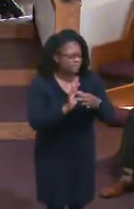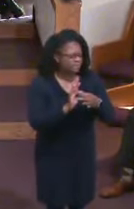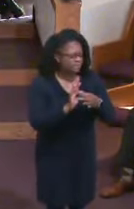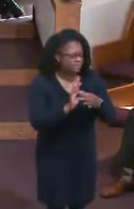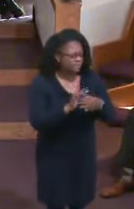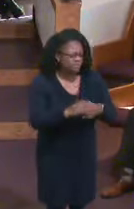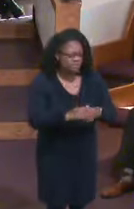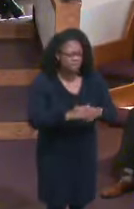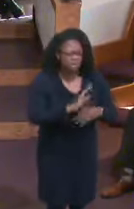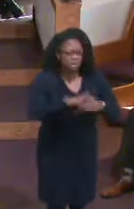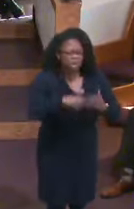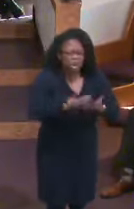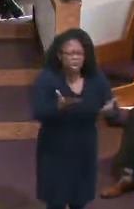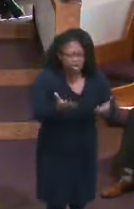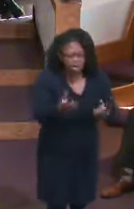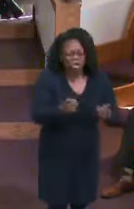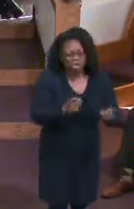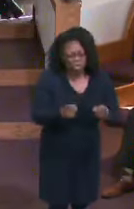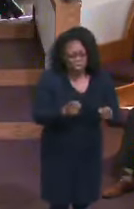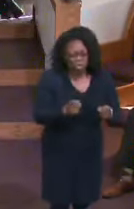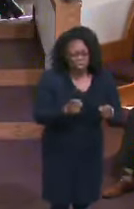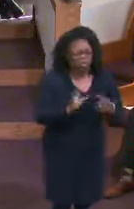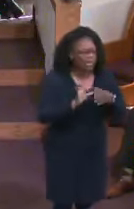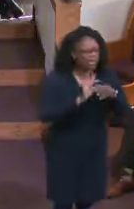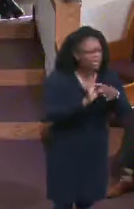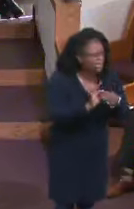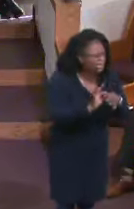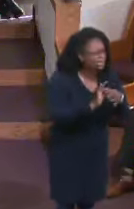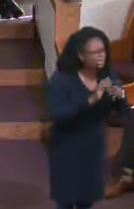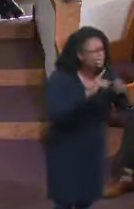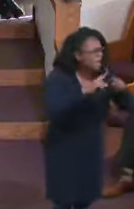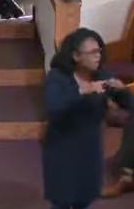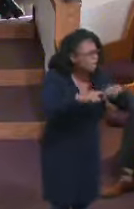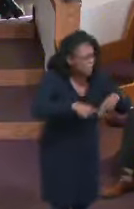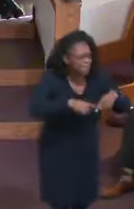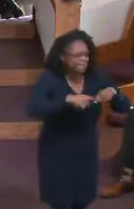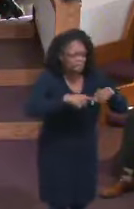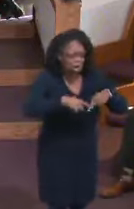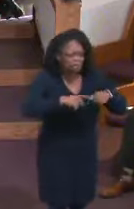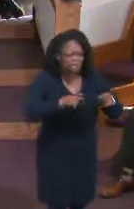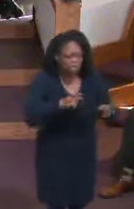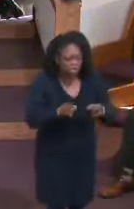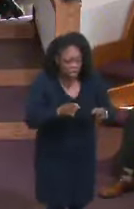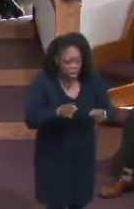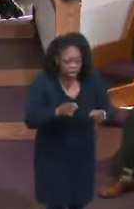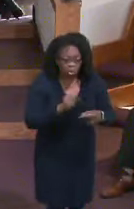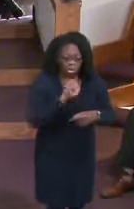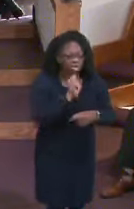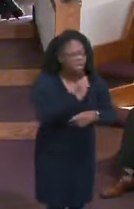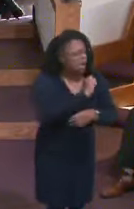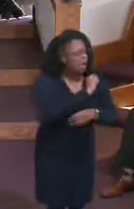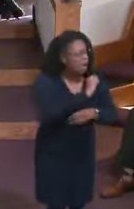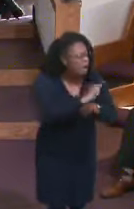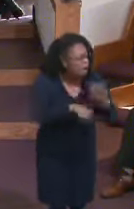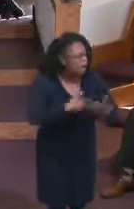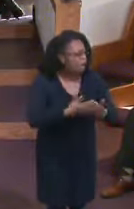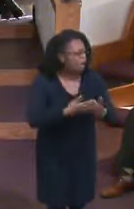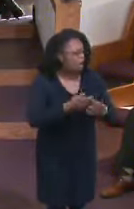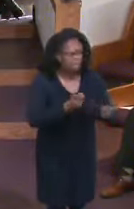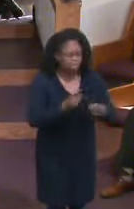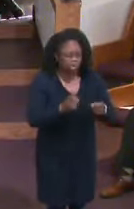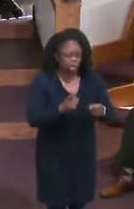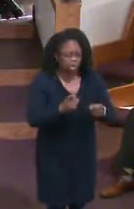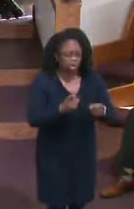proclivity for control. Relationships are based off control. And not all control is